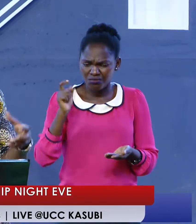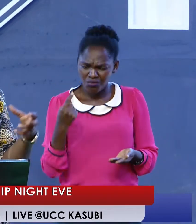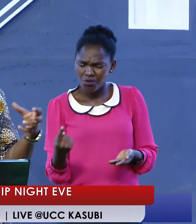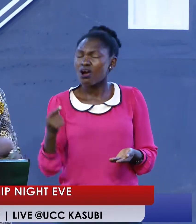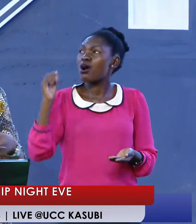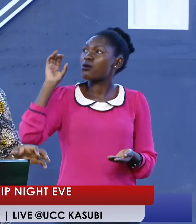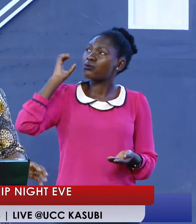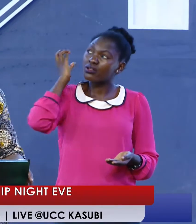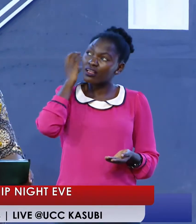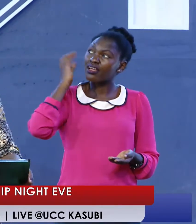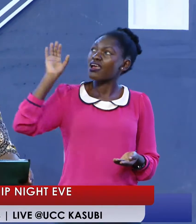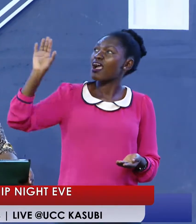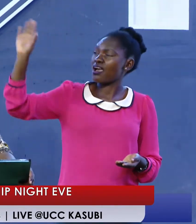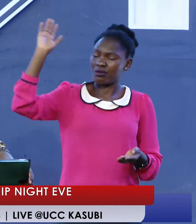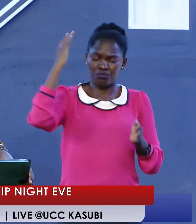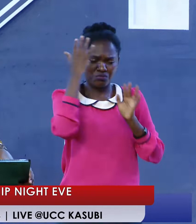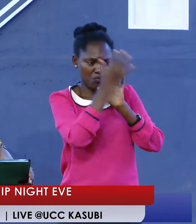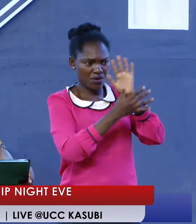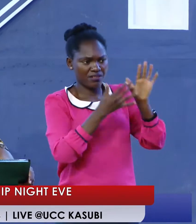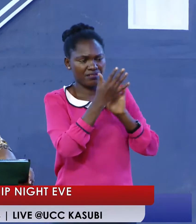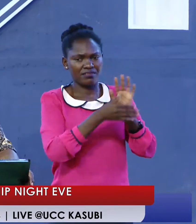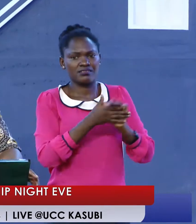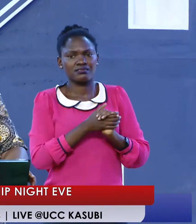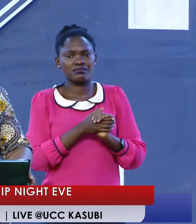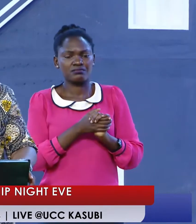hear the presence of God.